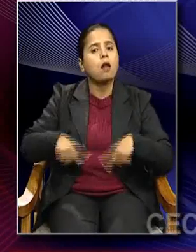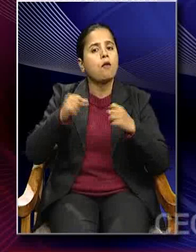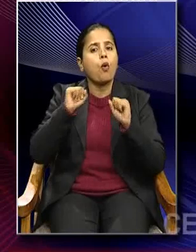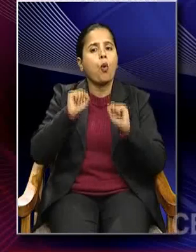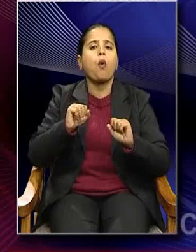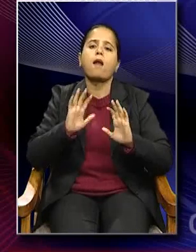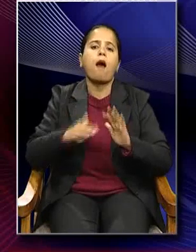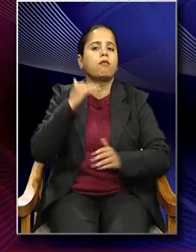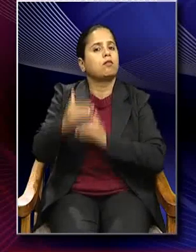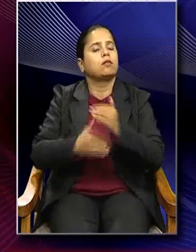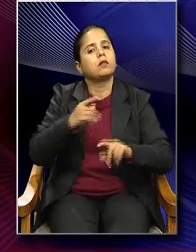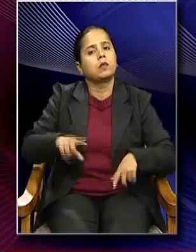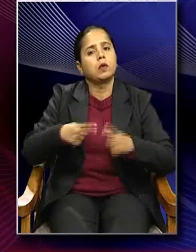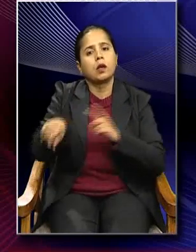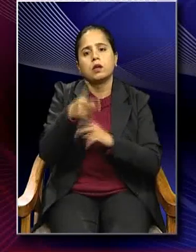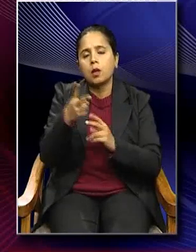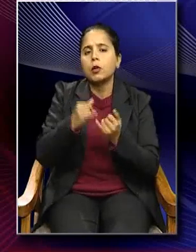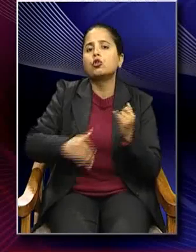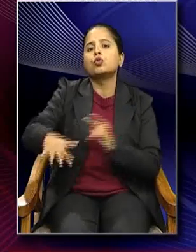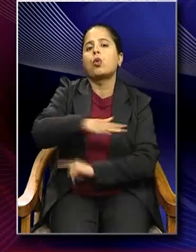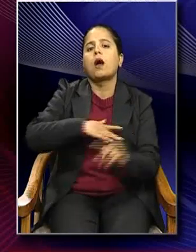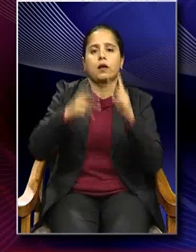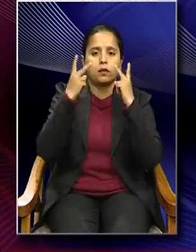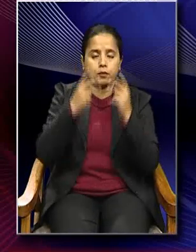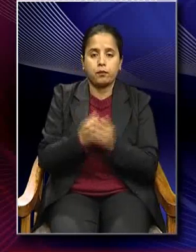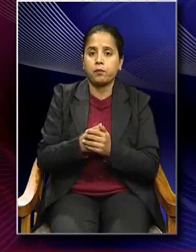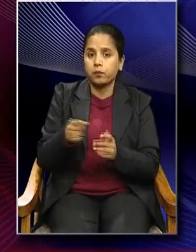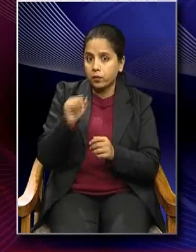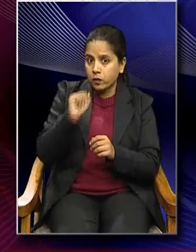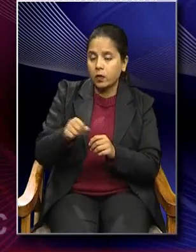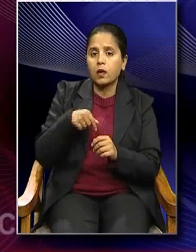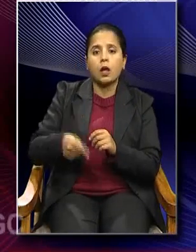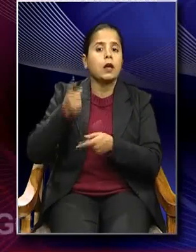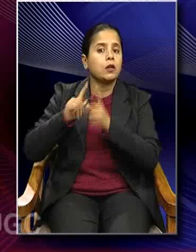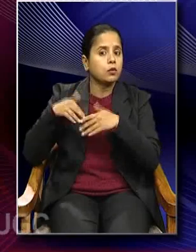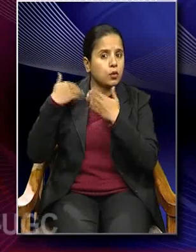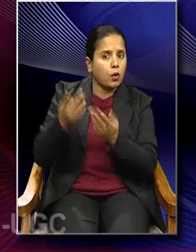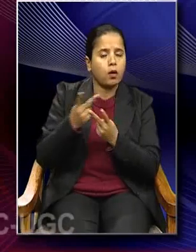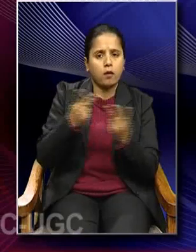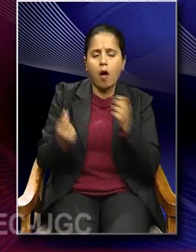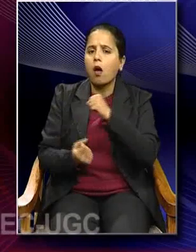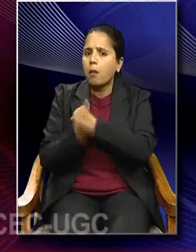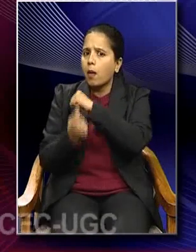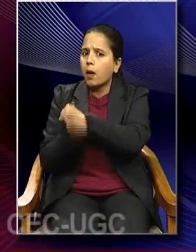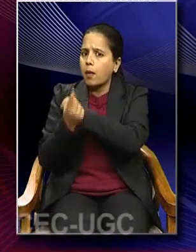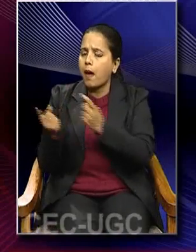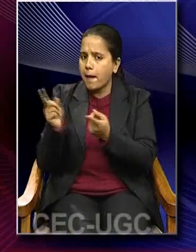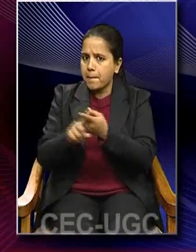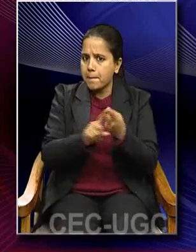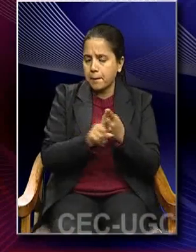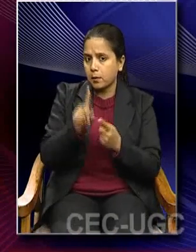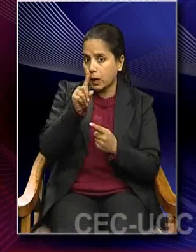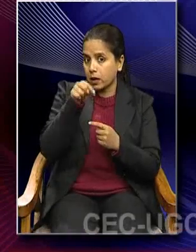her life in a particular society within a historical circumstances, and